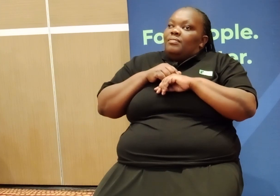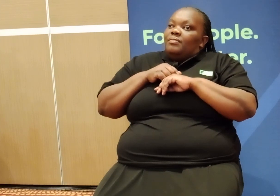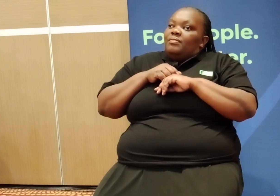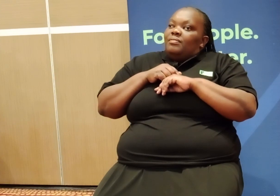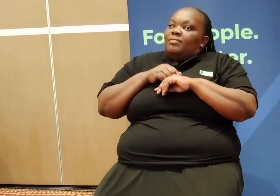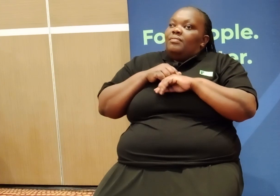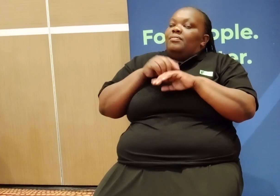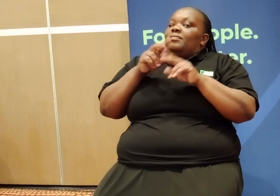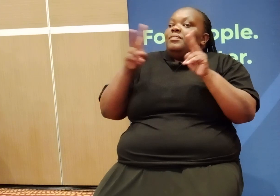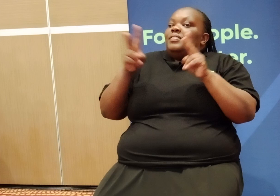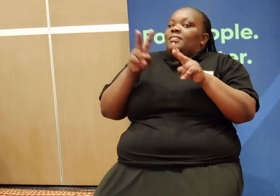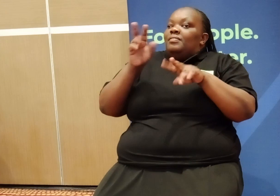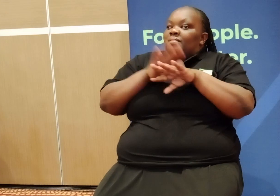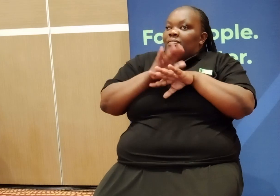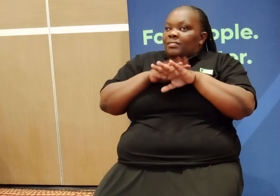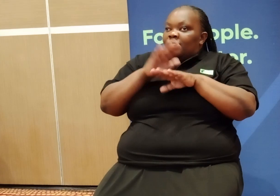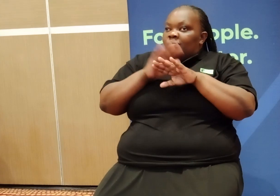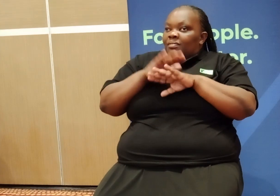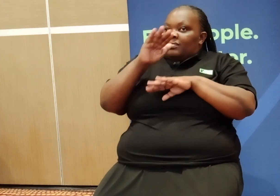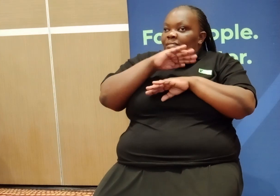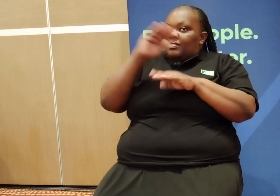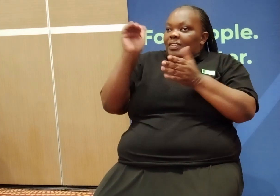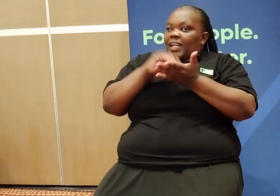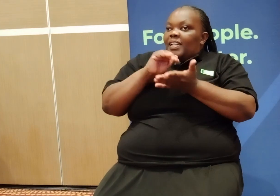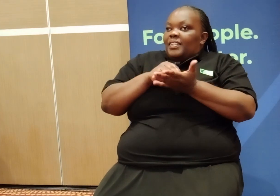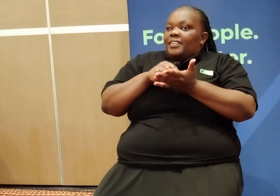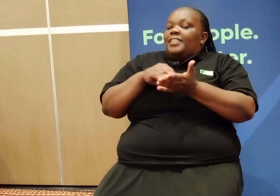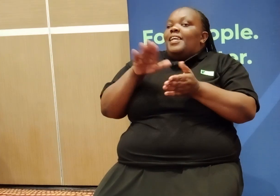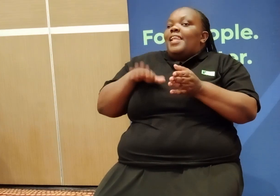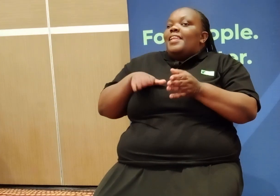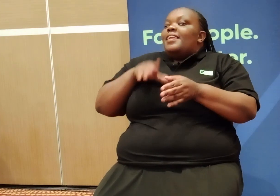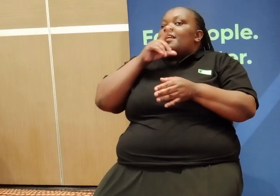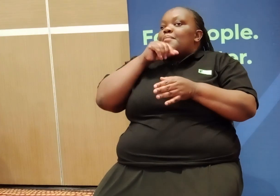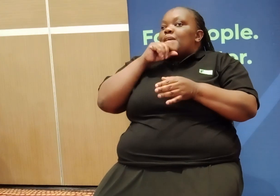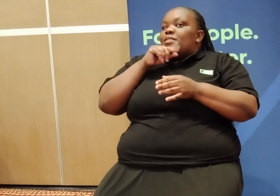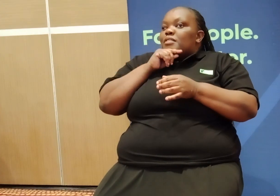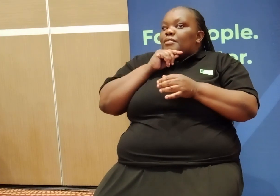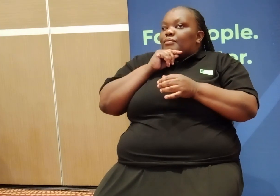Very good. Good afternoon once again, ladies and gentlemen.